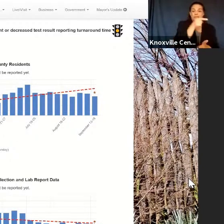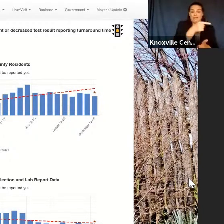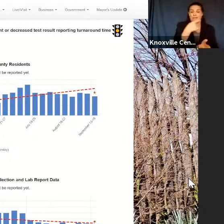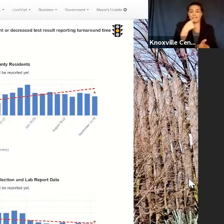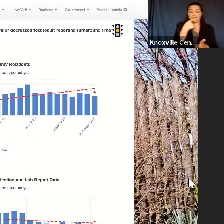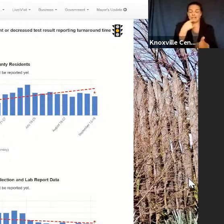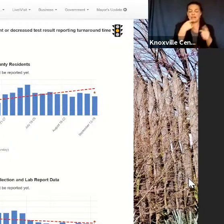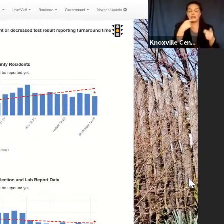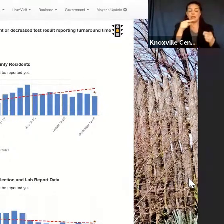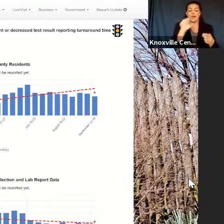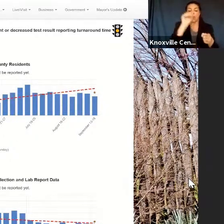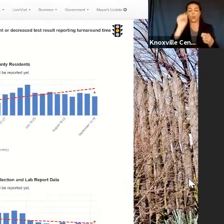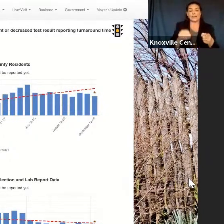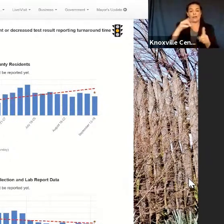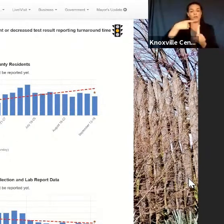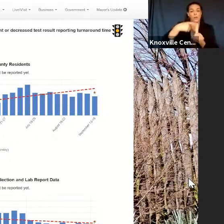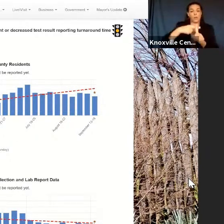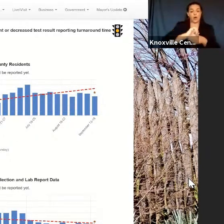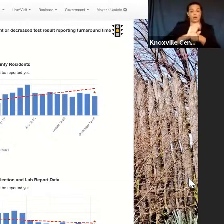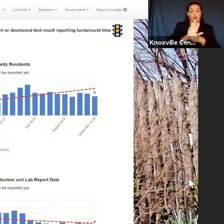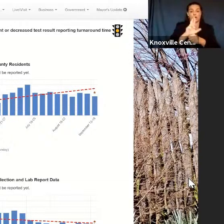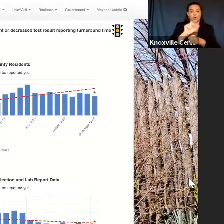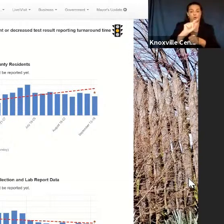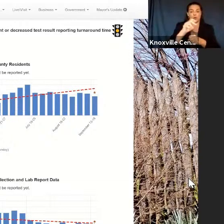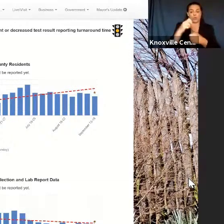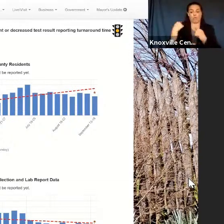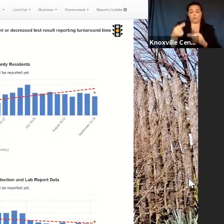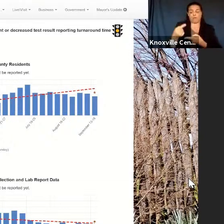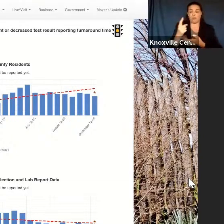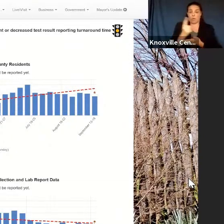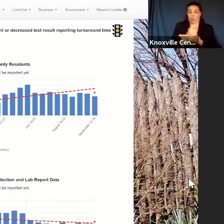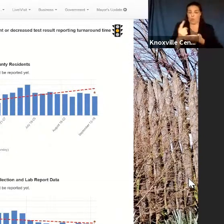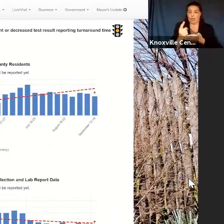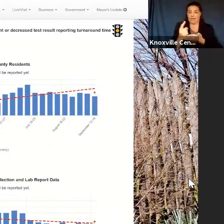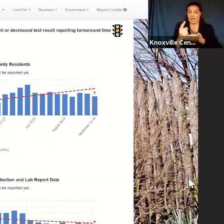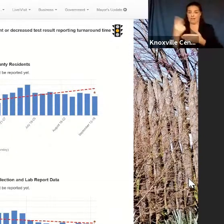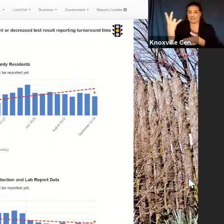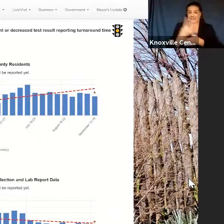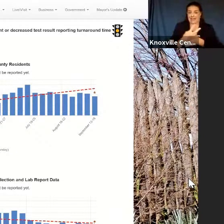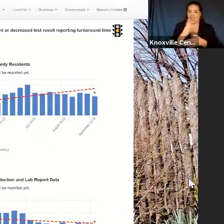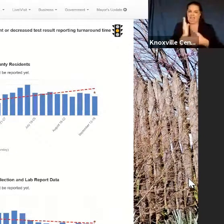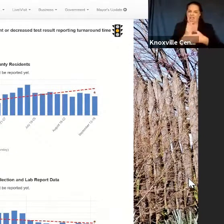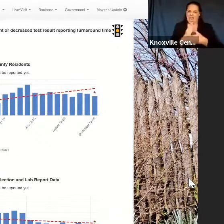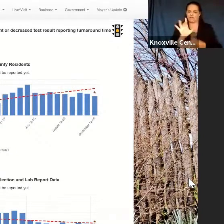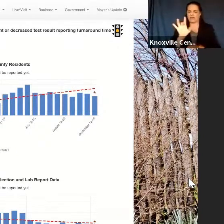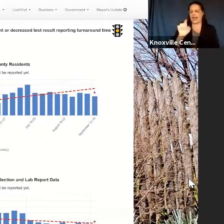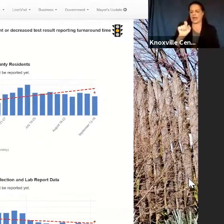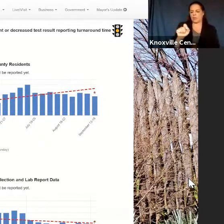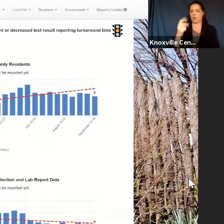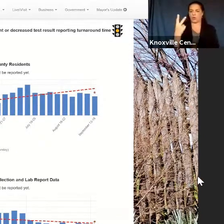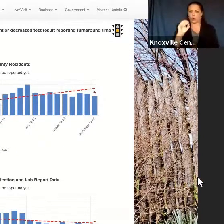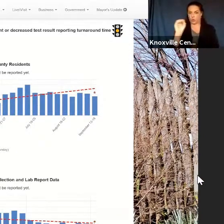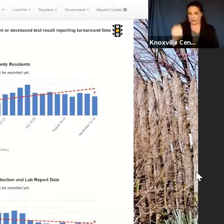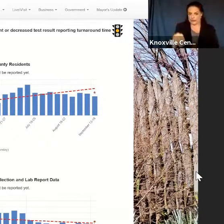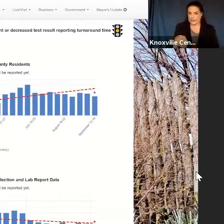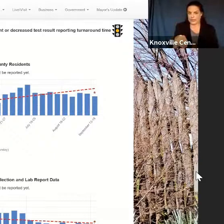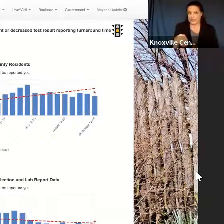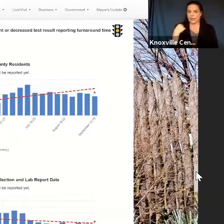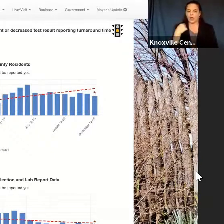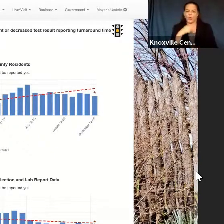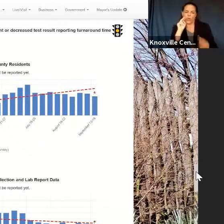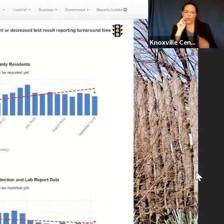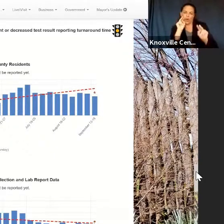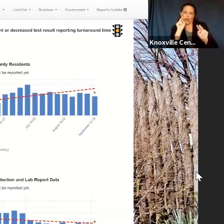the percent positive rate over the last 7 days is averaging at 8.2%. We are looking at